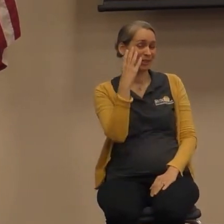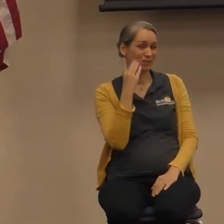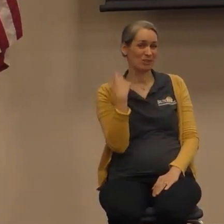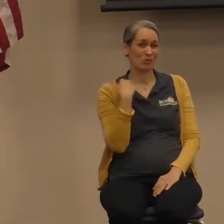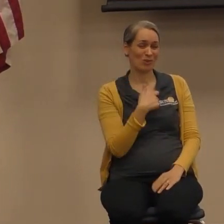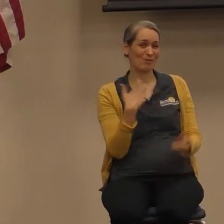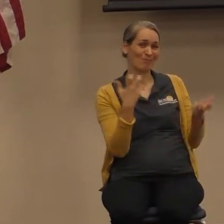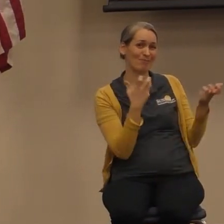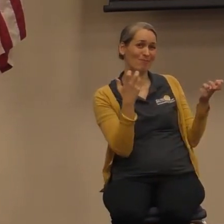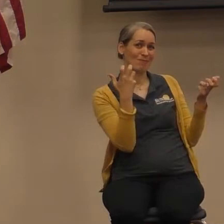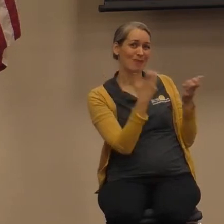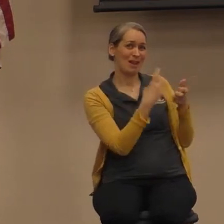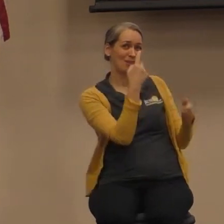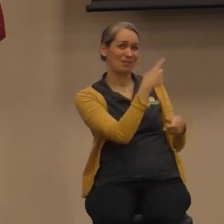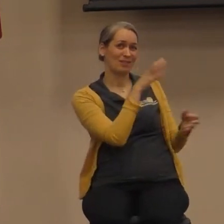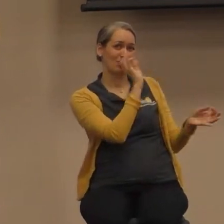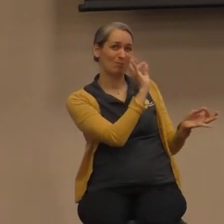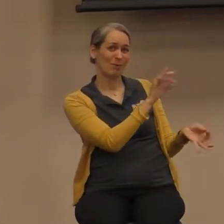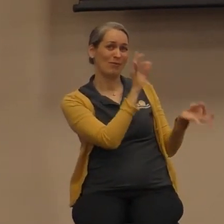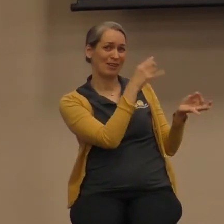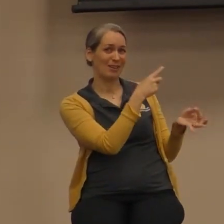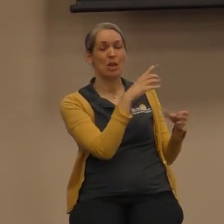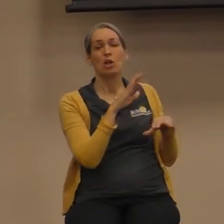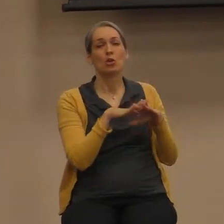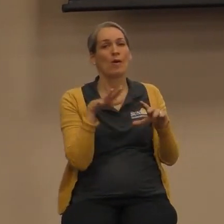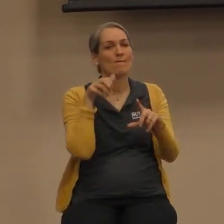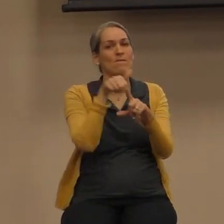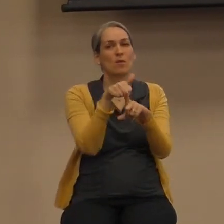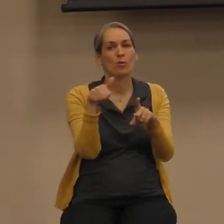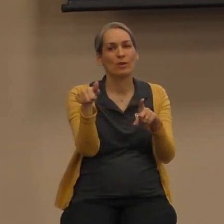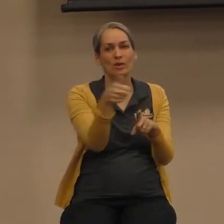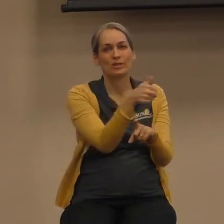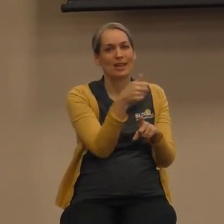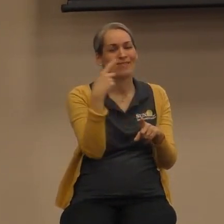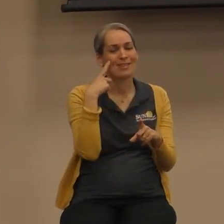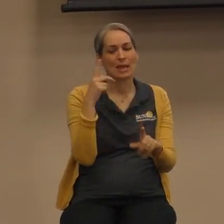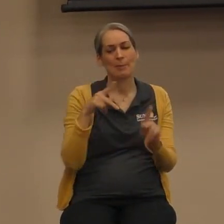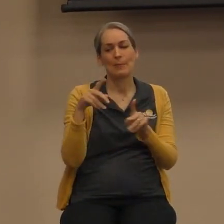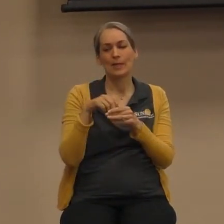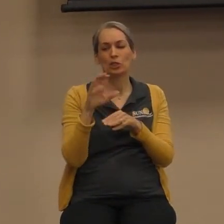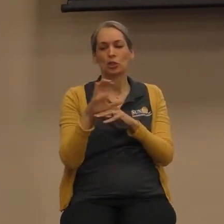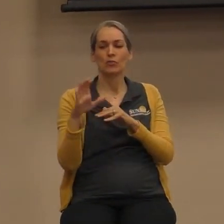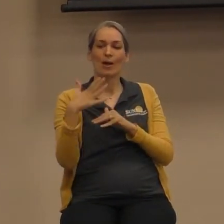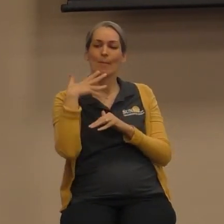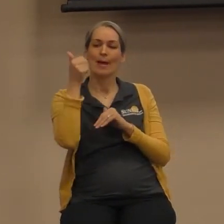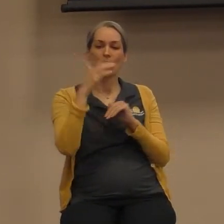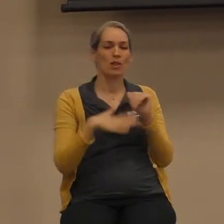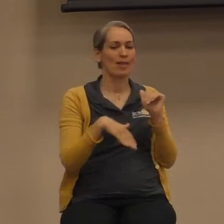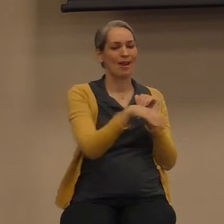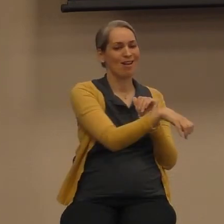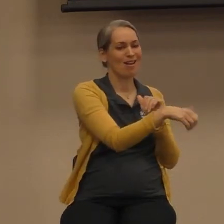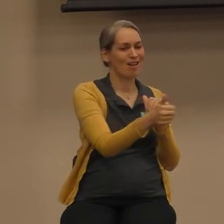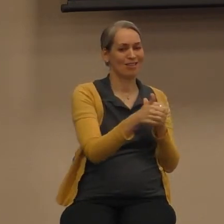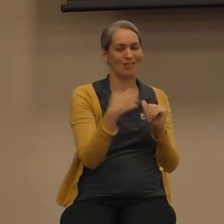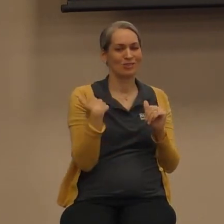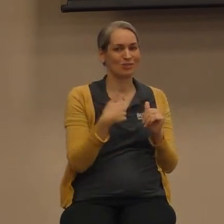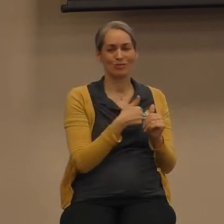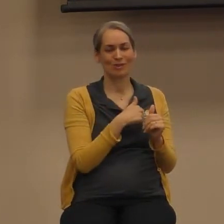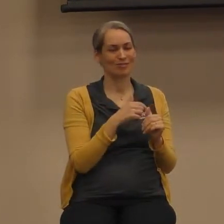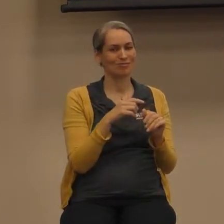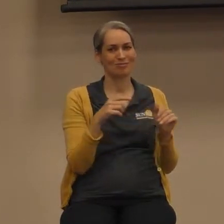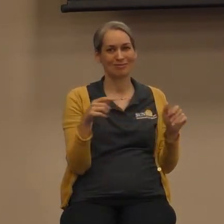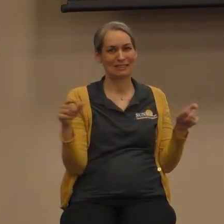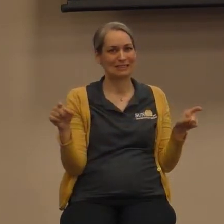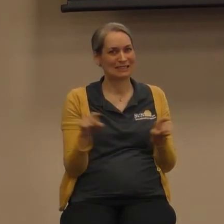match this perfectly. So we cannot fool ourselves in thinking that those in the Church of Christ are better than anybody else. Why? Because we're just as taboo about it as everybody